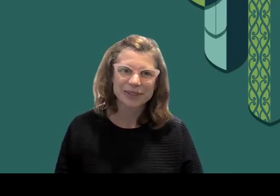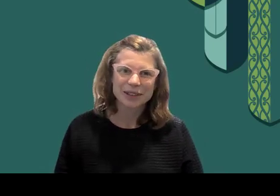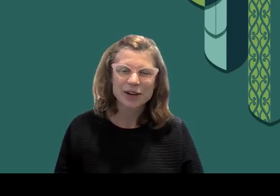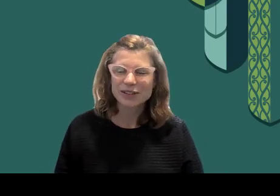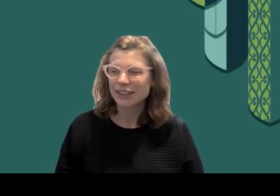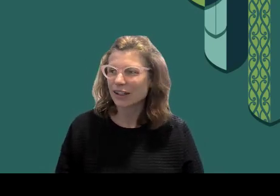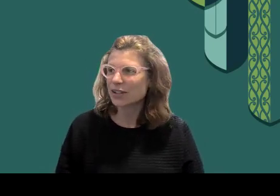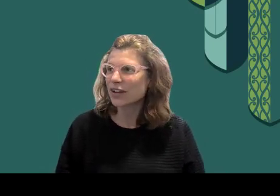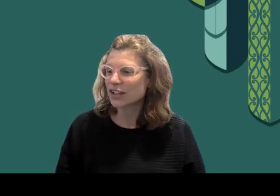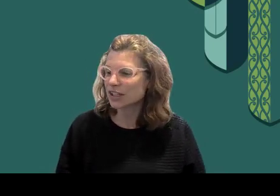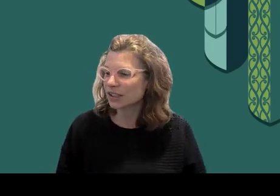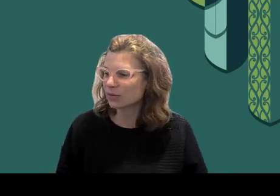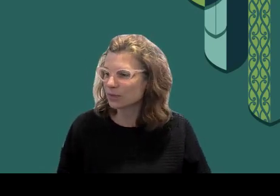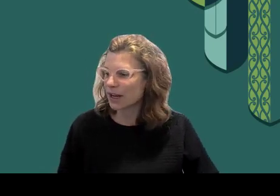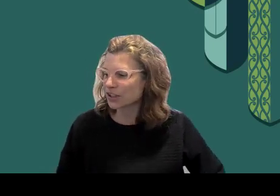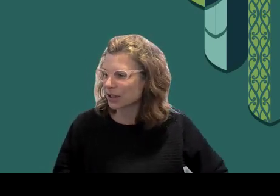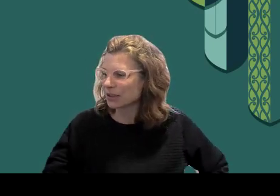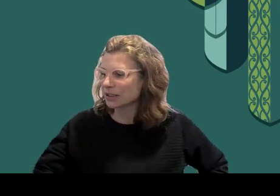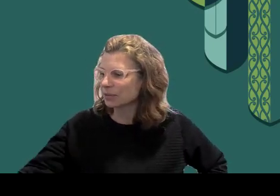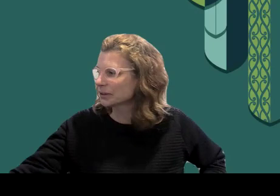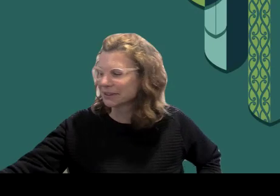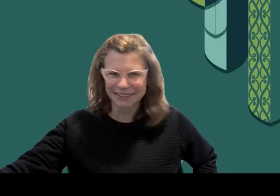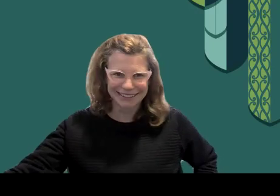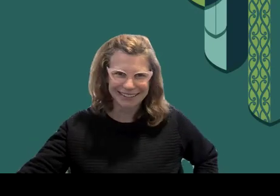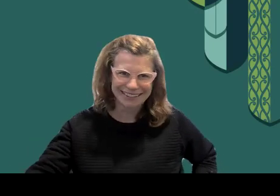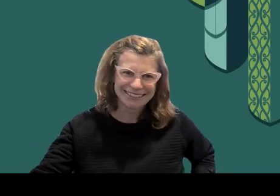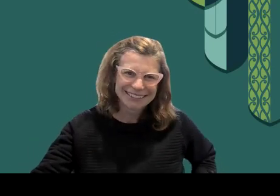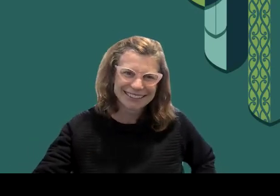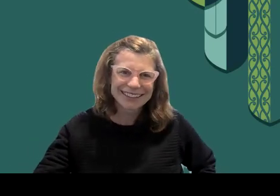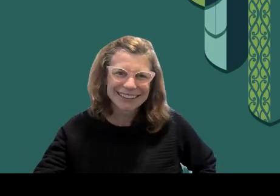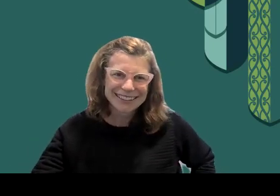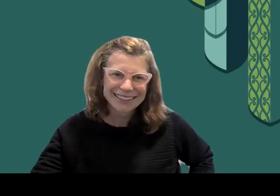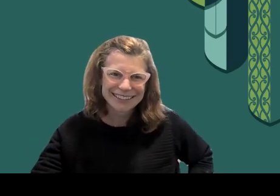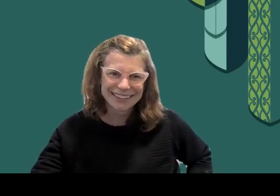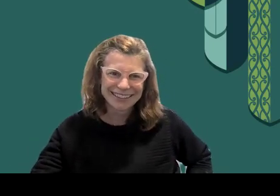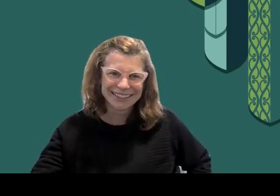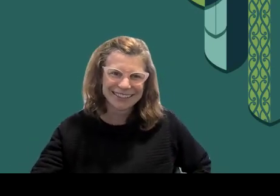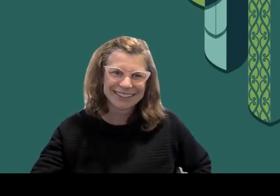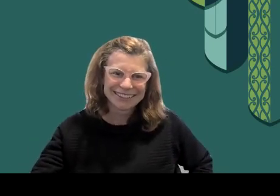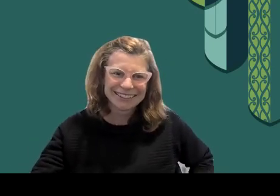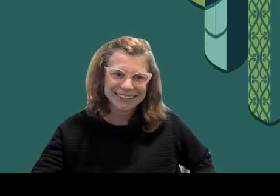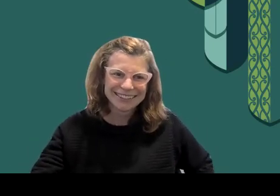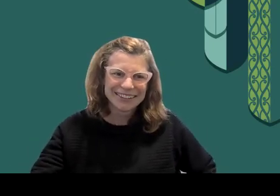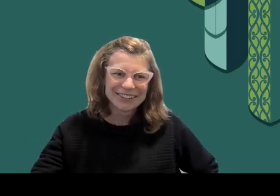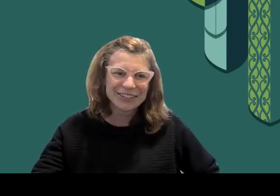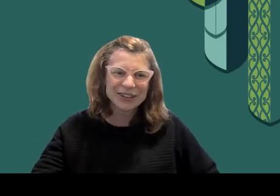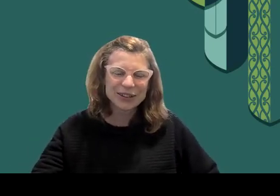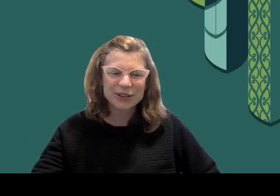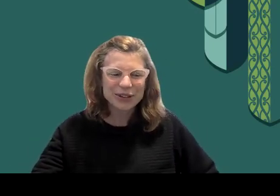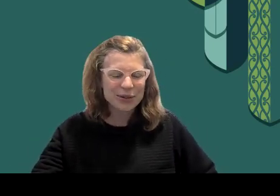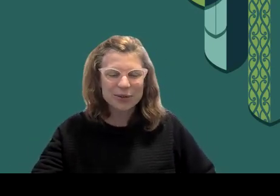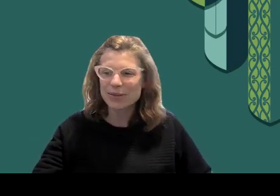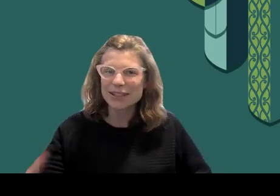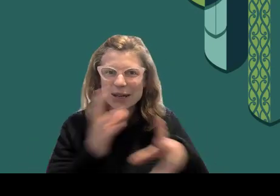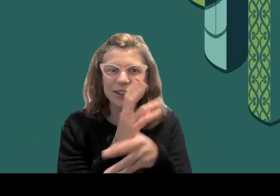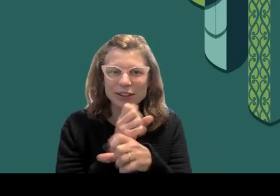Yeah. Oh, yeah. I always felt like Jenny actually meant it. Oh, yes, she did. And she did. Yeah. Very good.